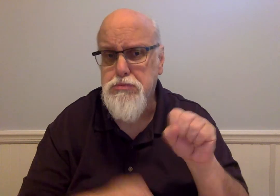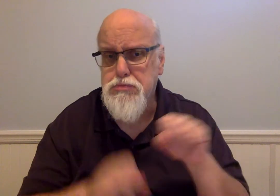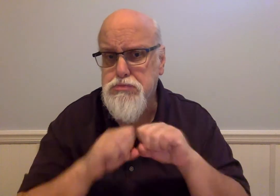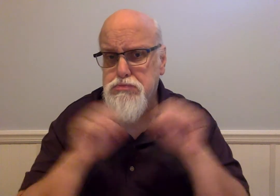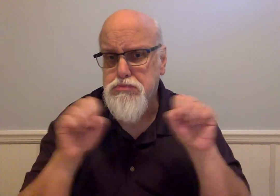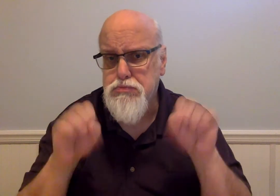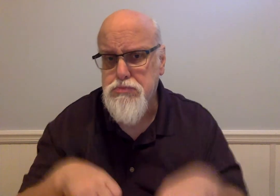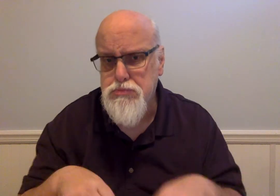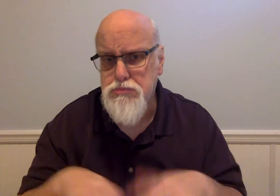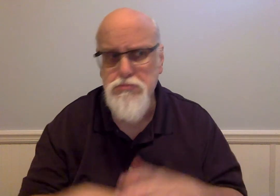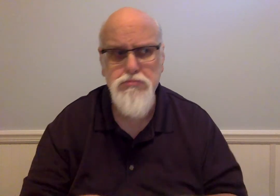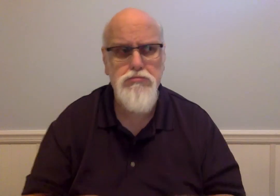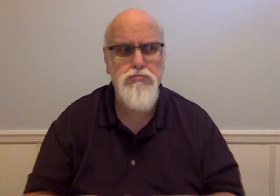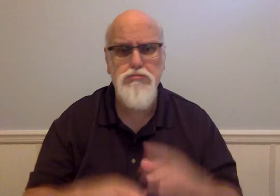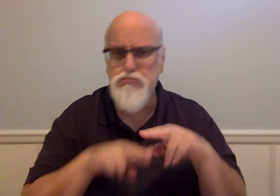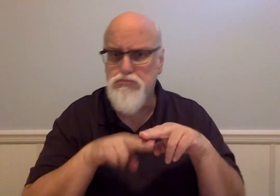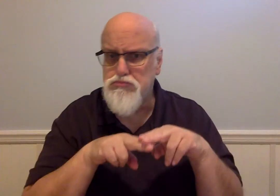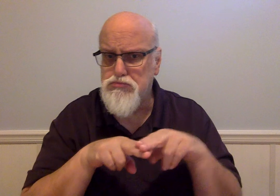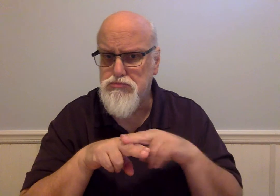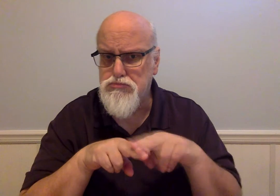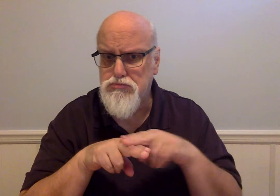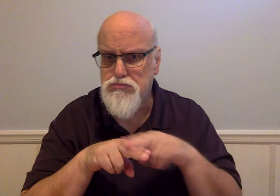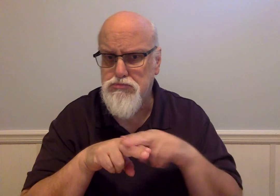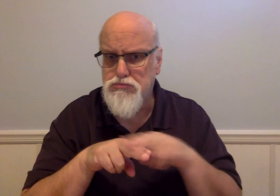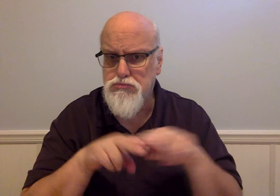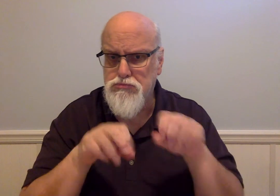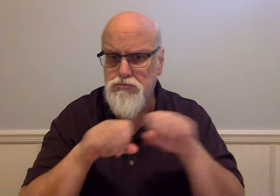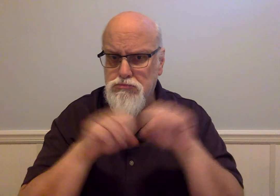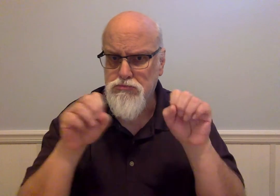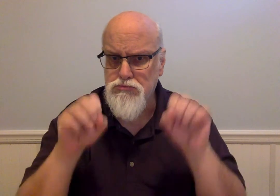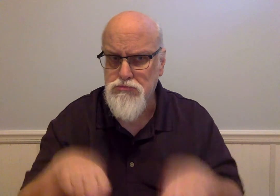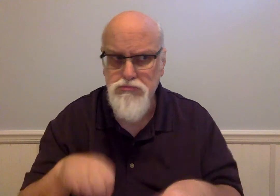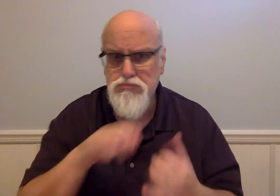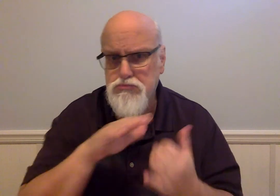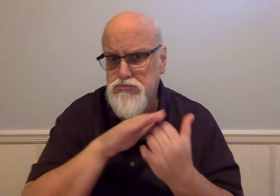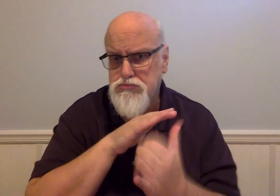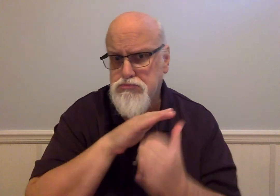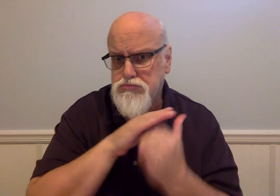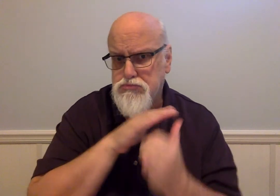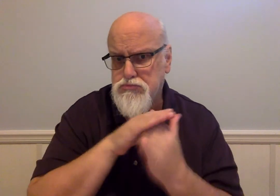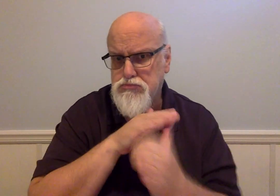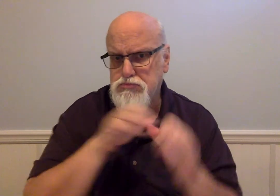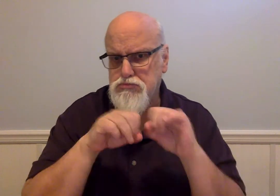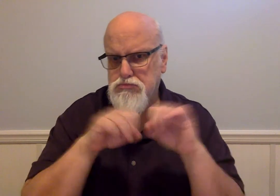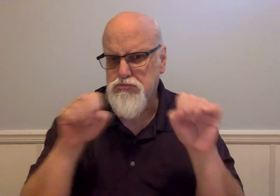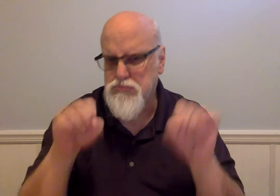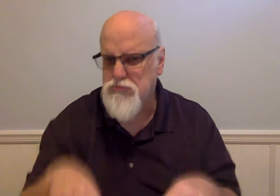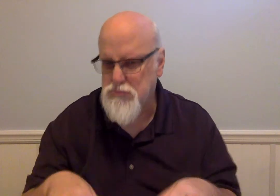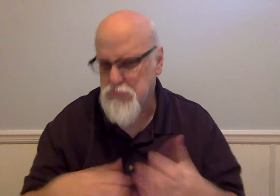So like the bus station, the train station, the subway